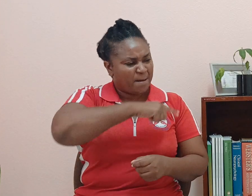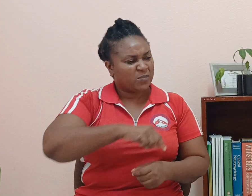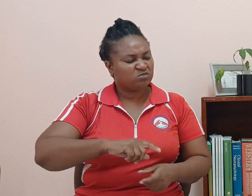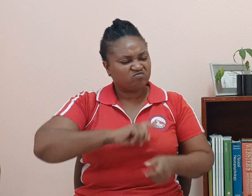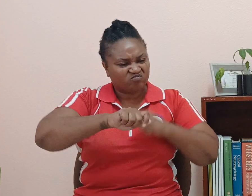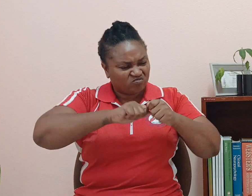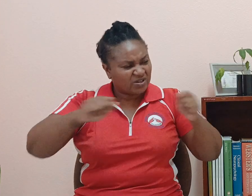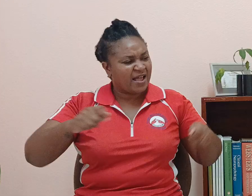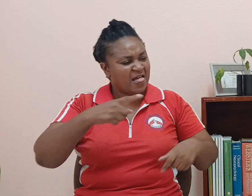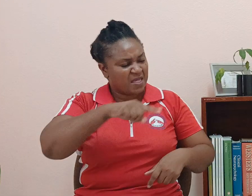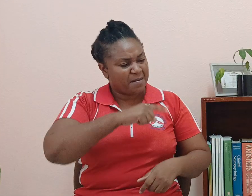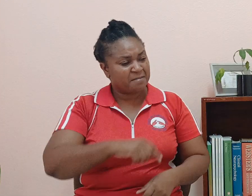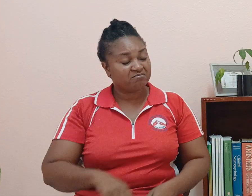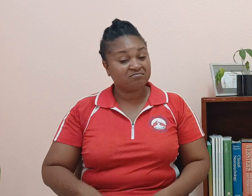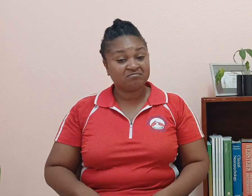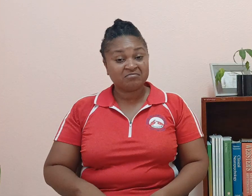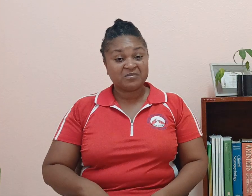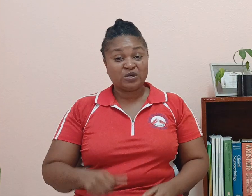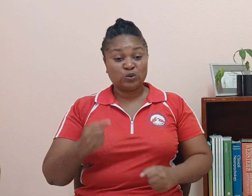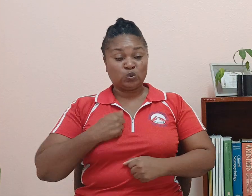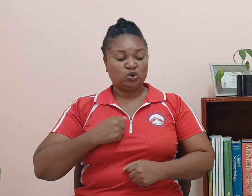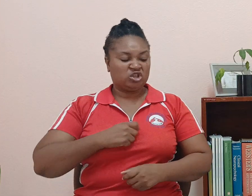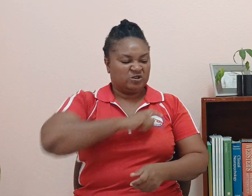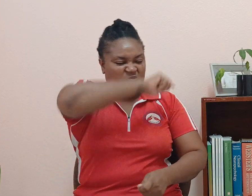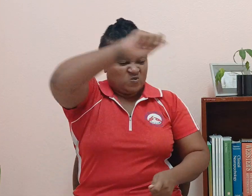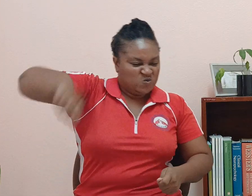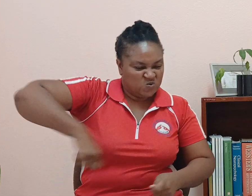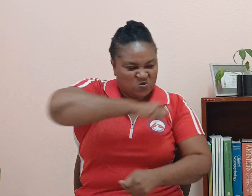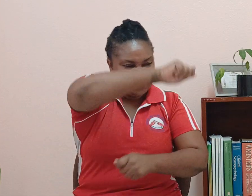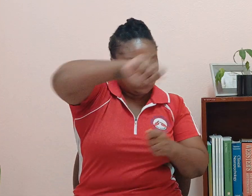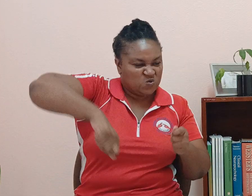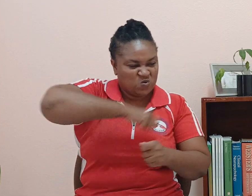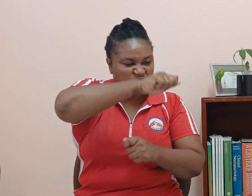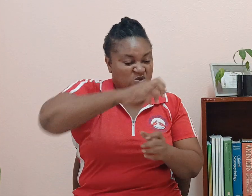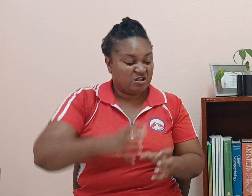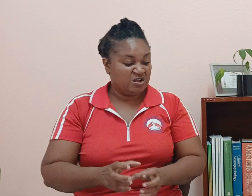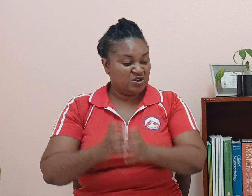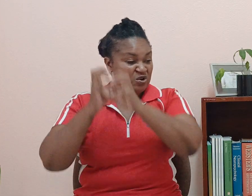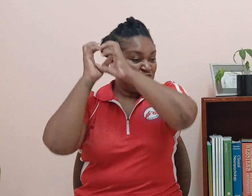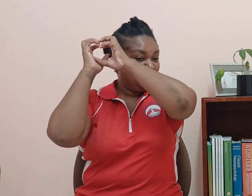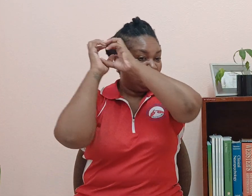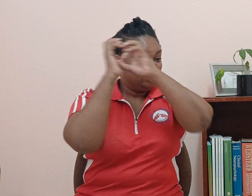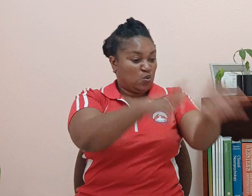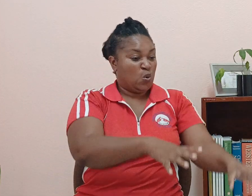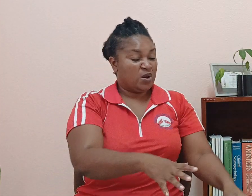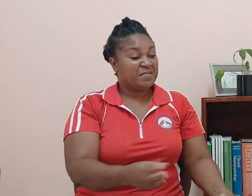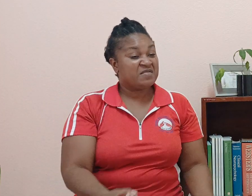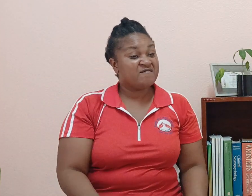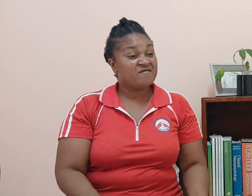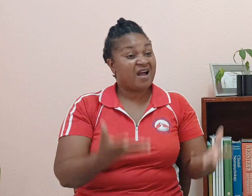and thrown into a fire that had been made 7 times hotter than usual.